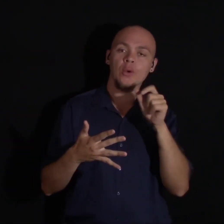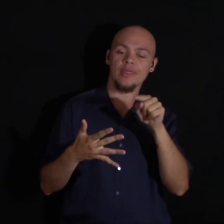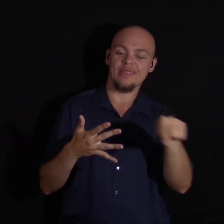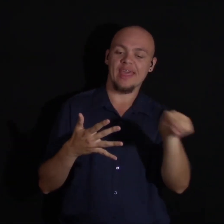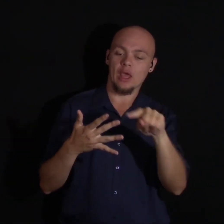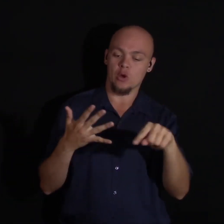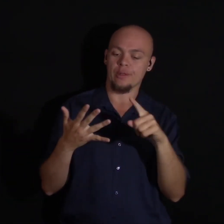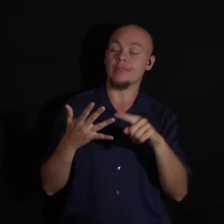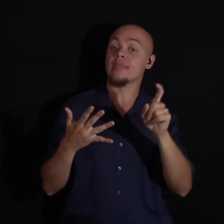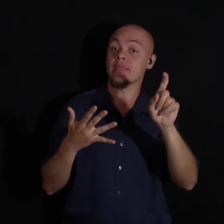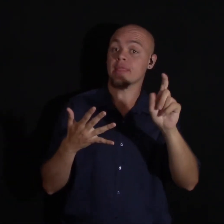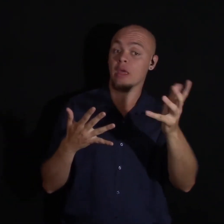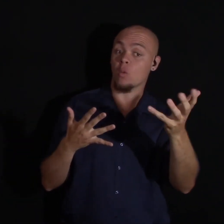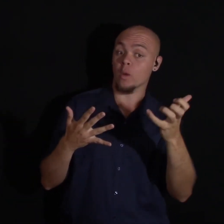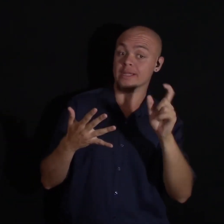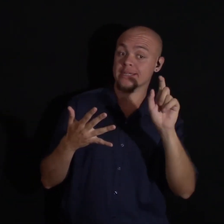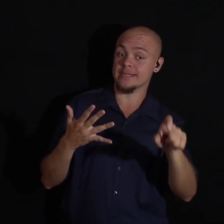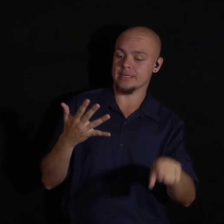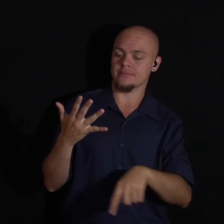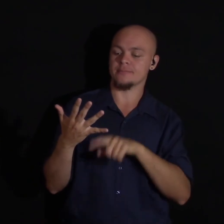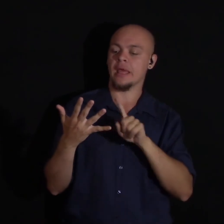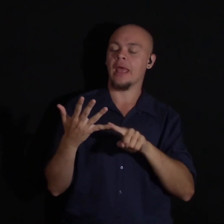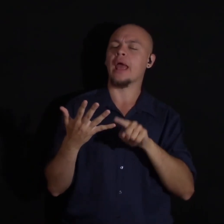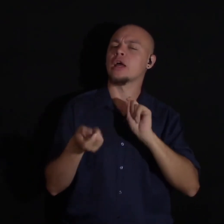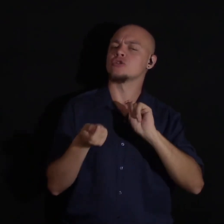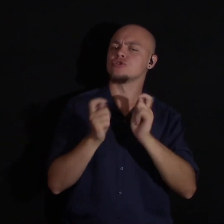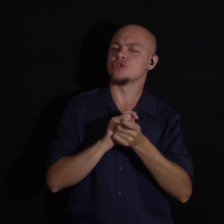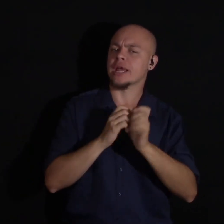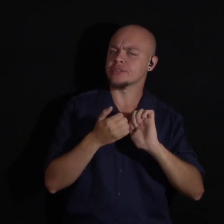or need, and how they change as a result.